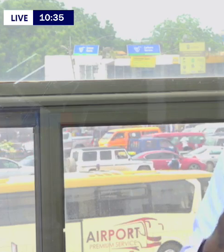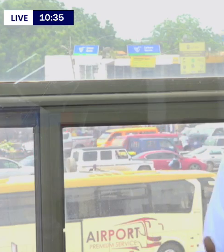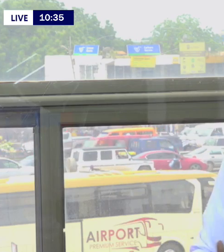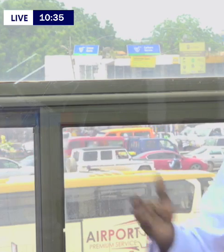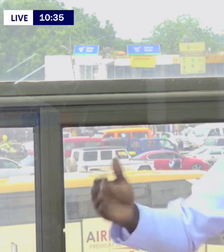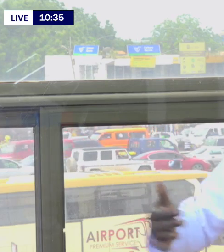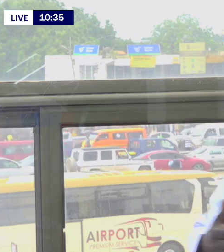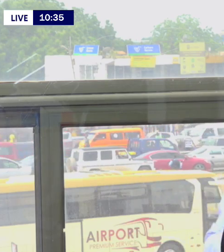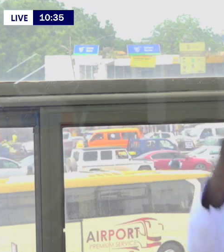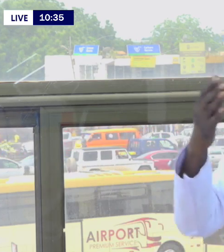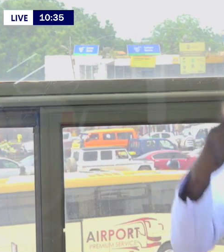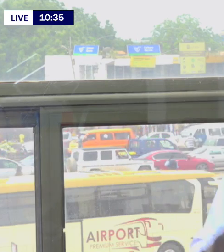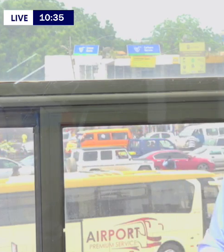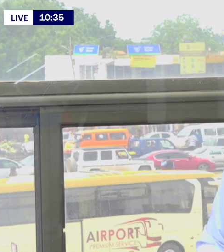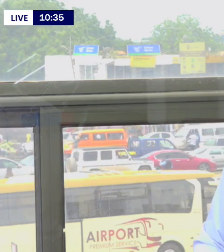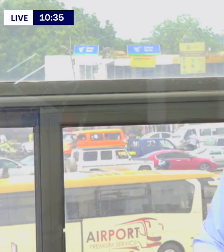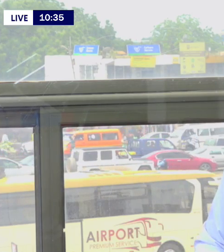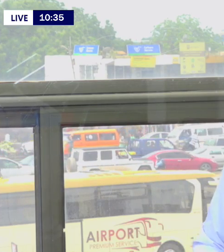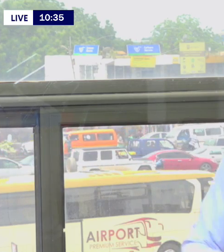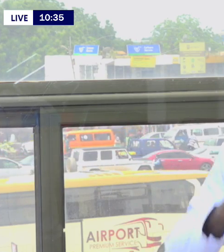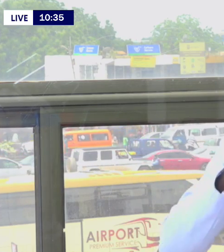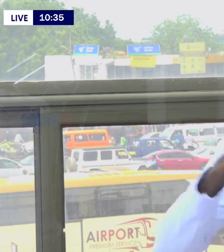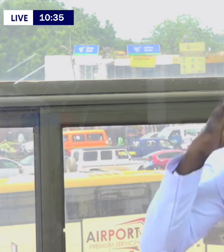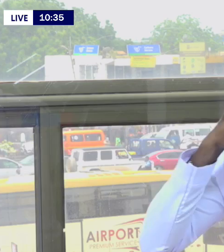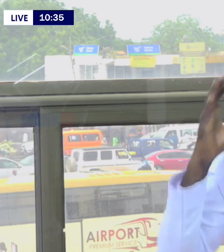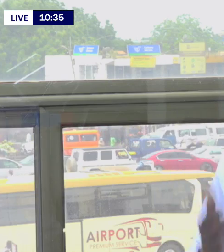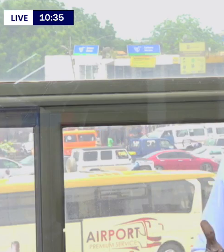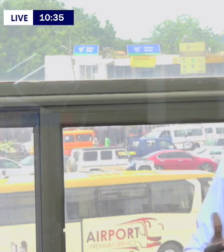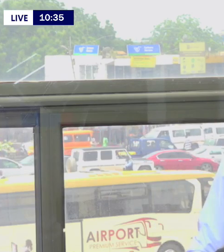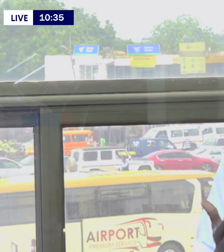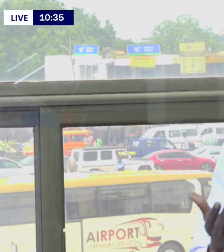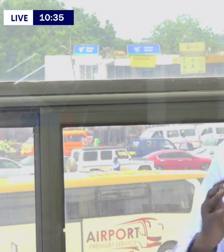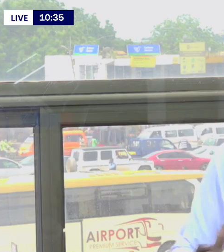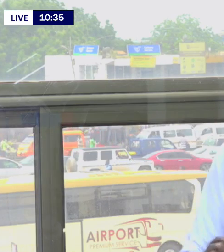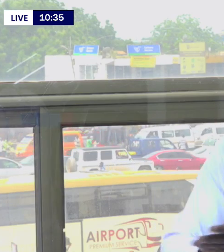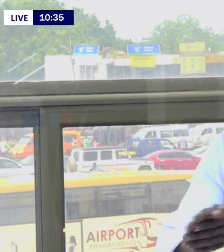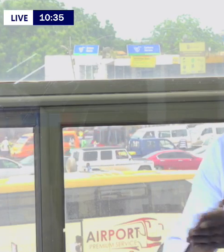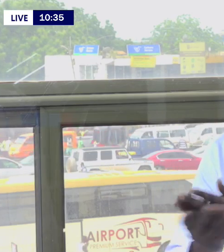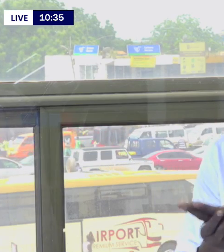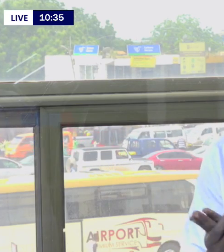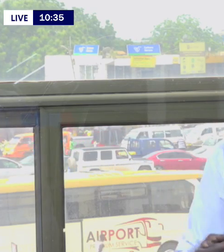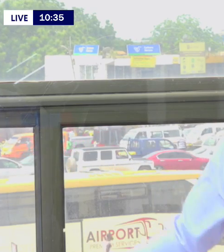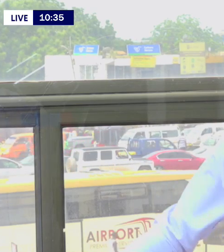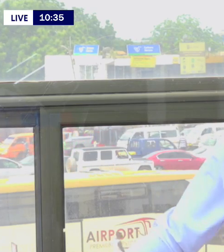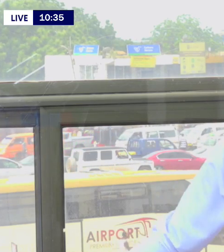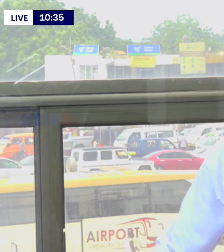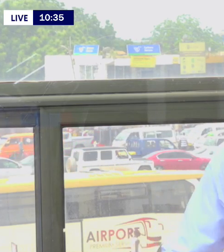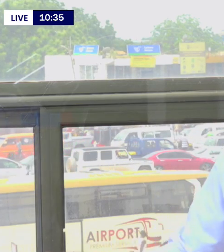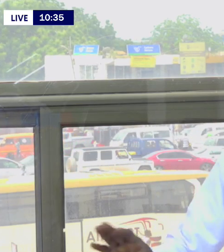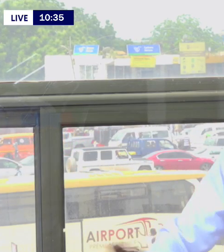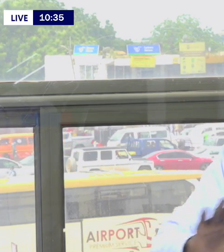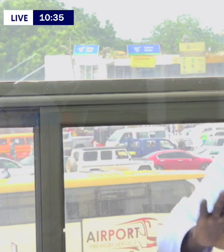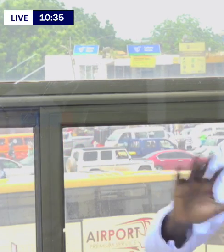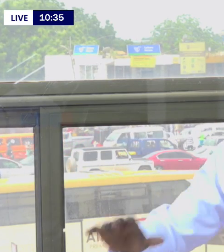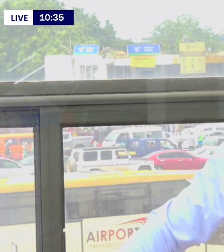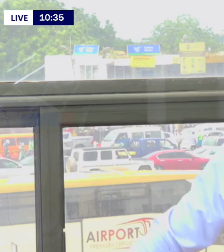covid 19 no eno anisa met free fi ababet na hai me kata me hwene ano me ba ma hohoro mensa me di mensa ko si